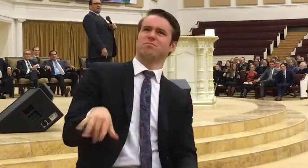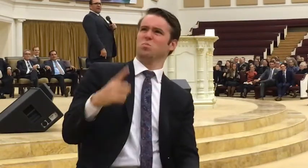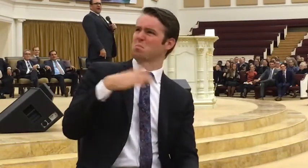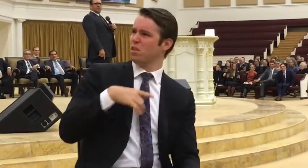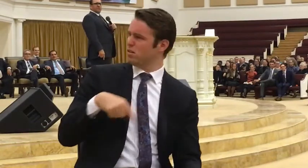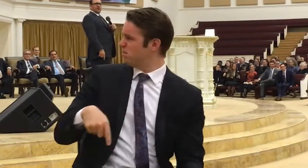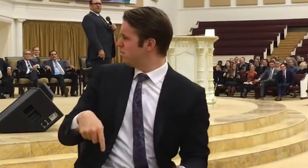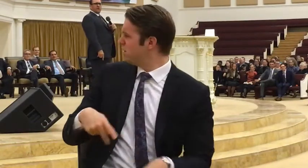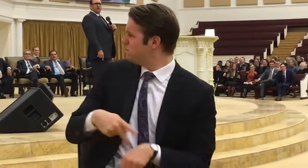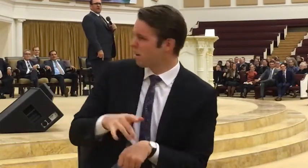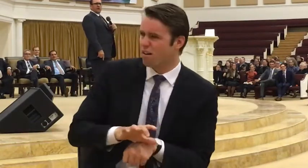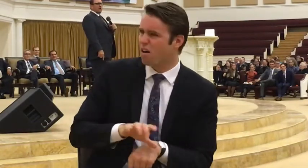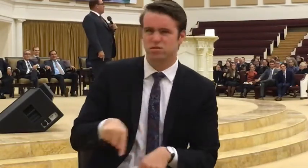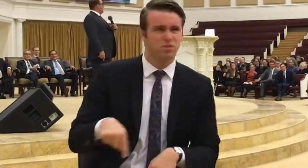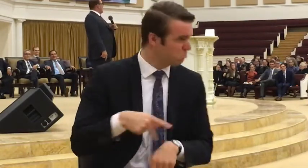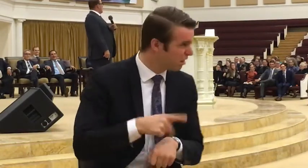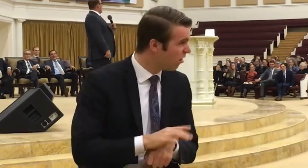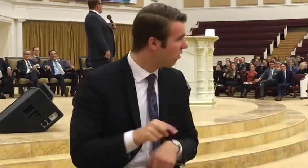this is a Pentecostal church?